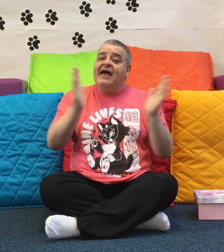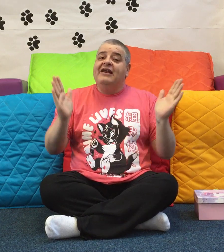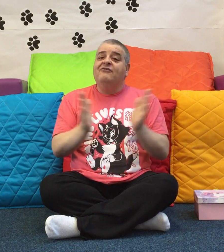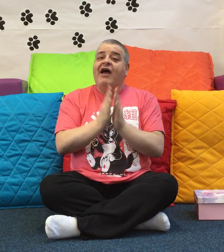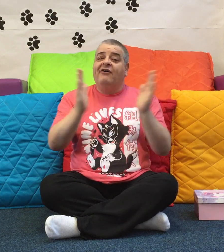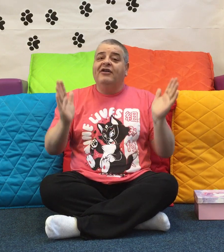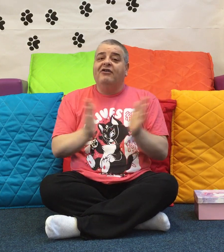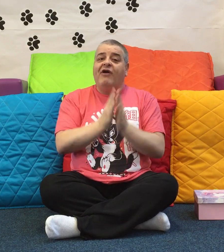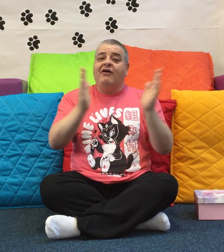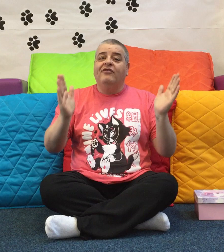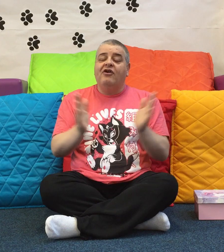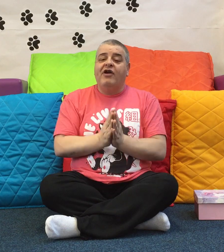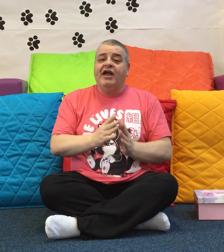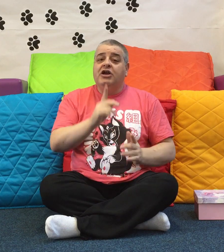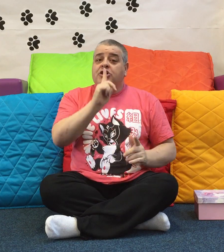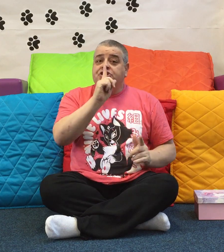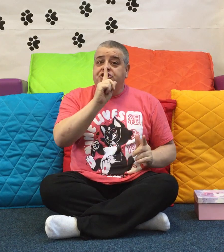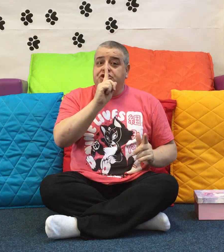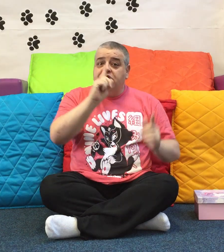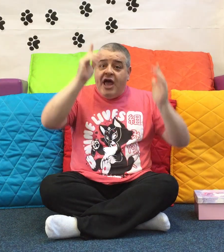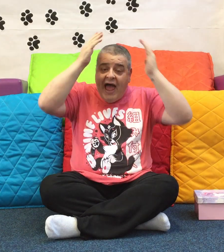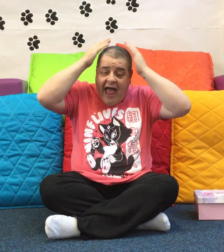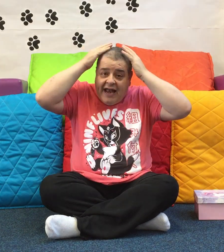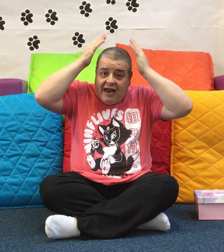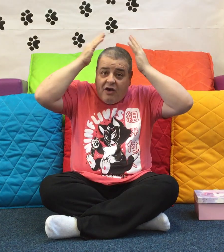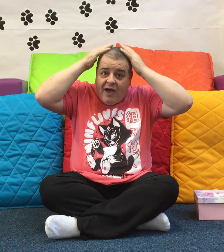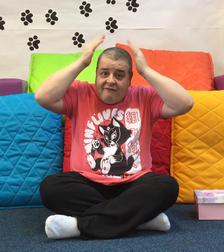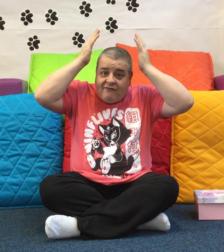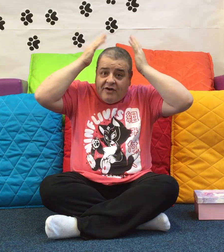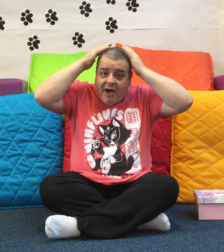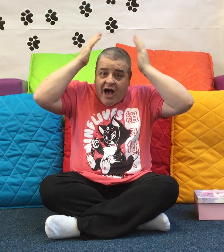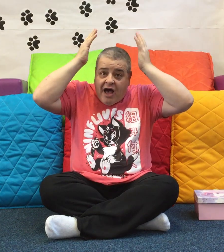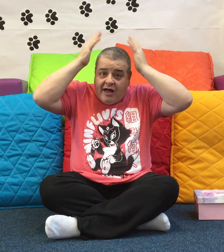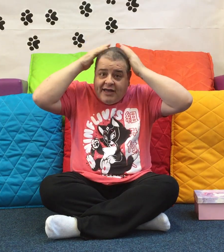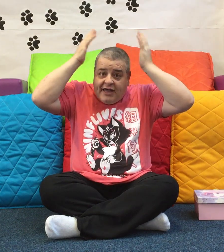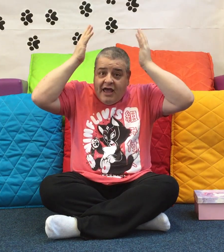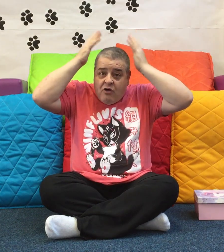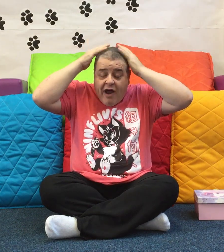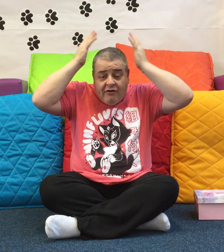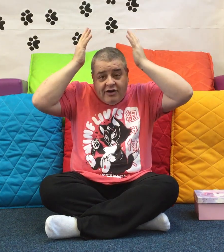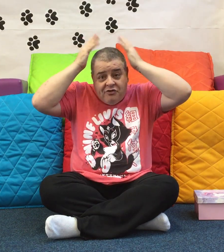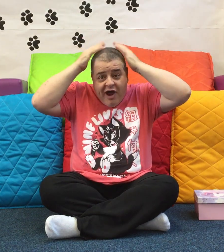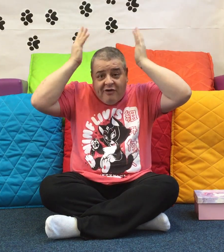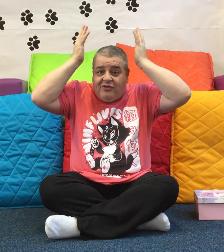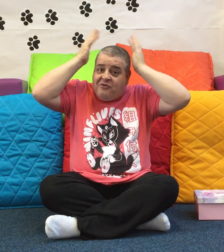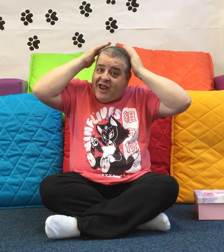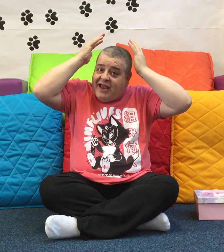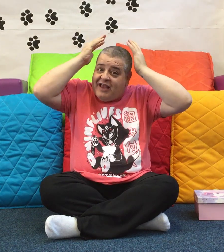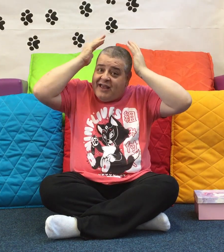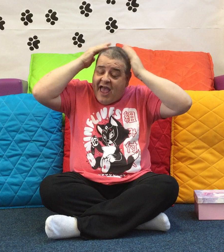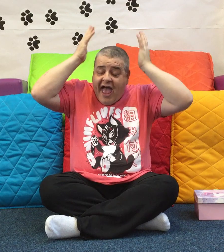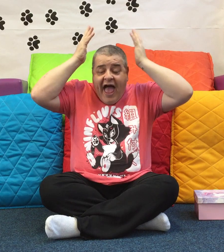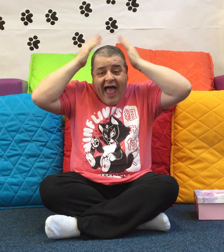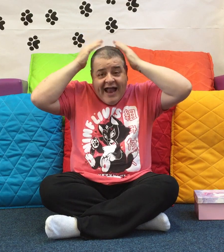1, 2, 3, 4, 5, 6, 7, 8, 9, 10, round and round the ring. Shh, hello everybody, round and round the ring.